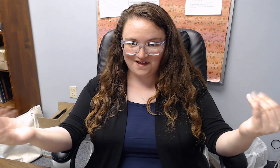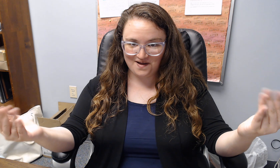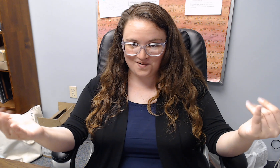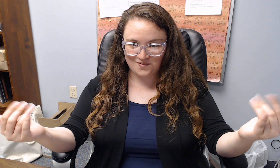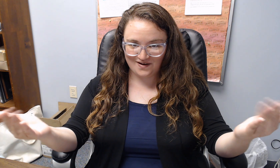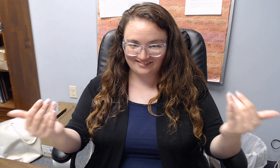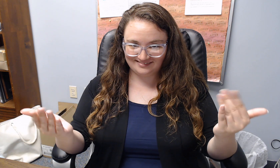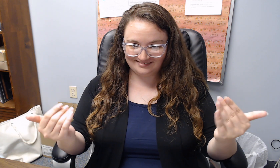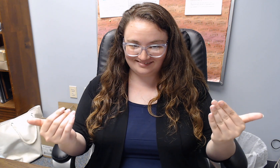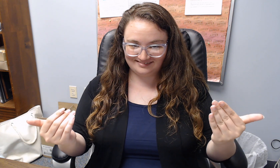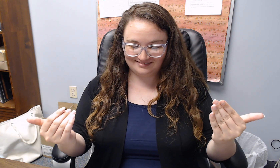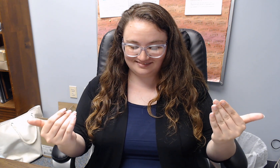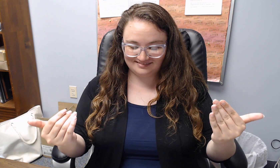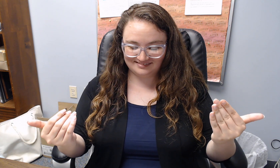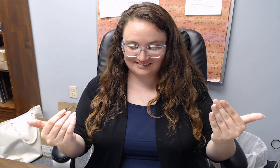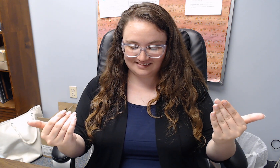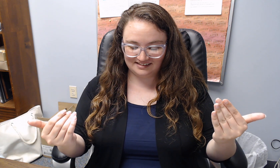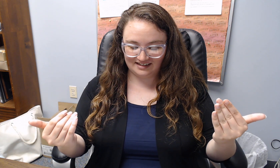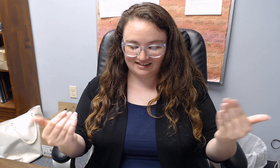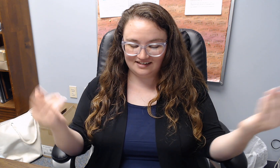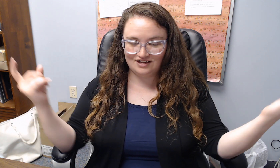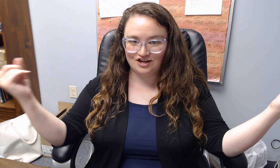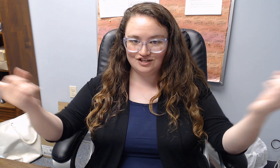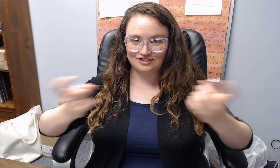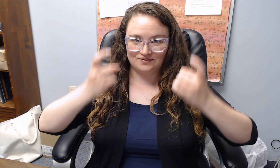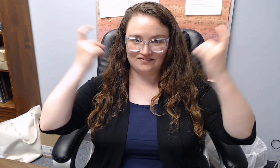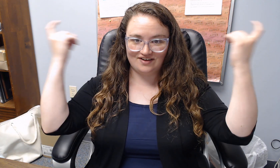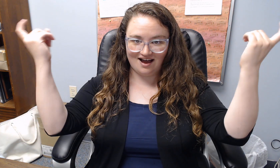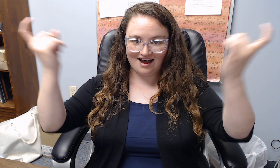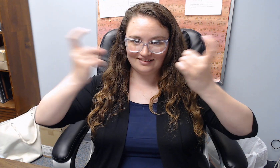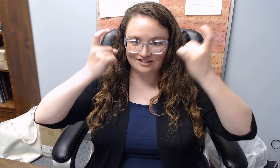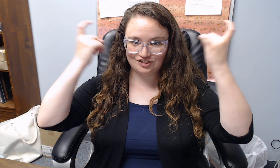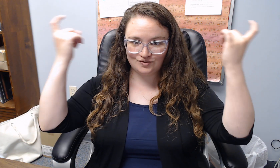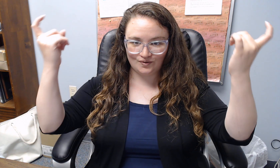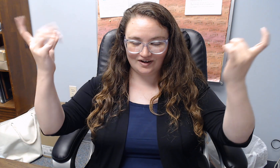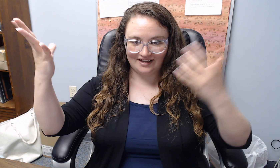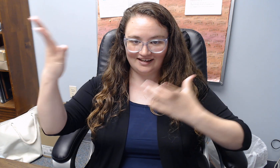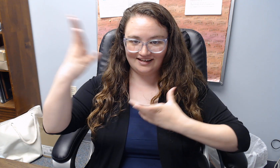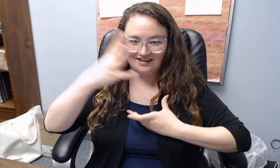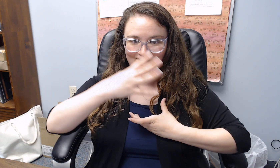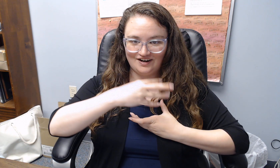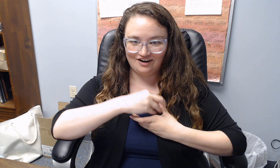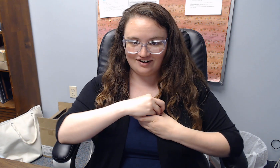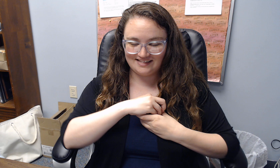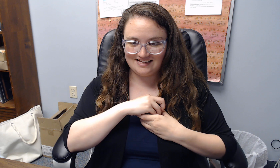Come on. Okay? So I've got the joy on the inside.